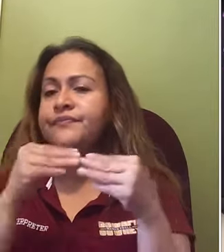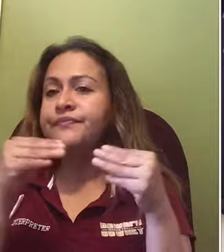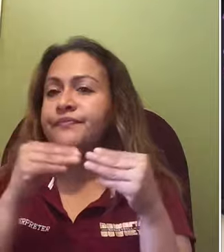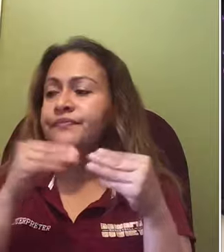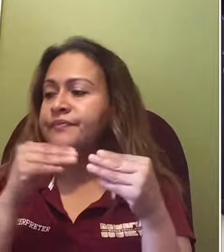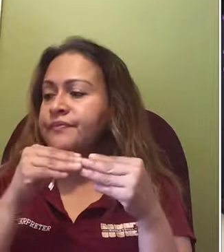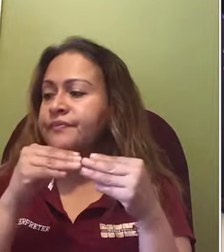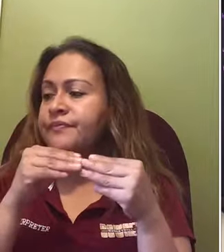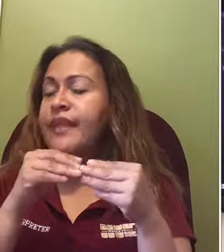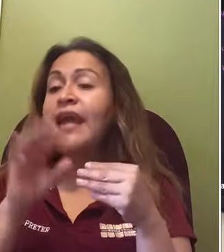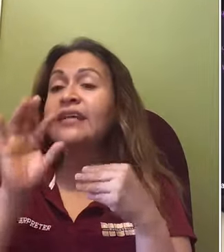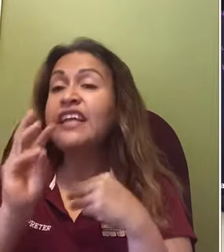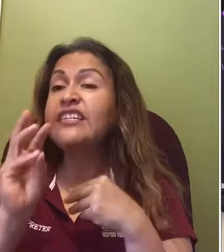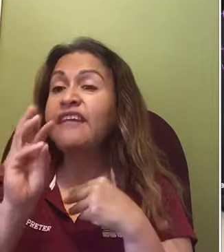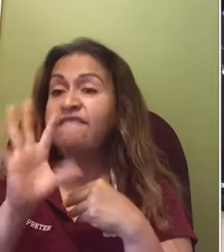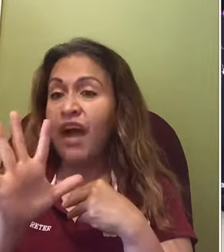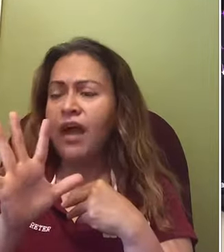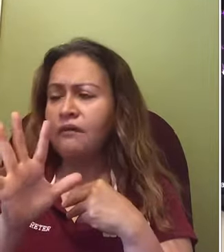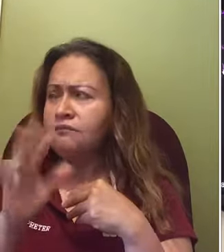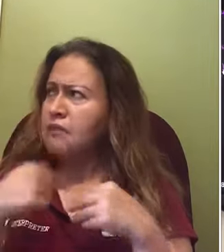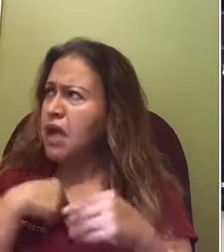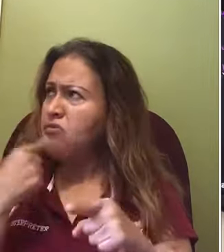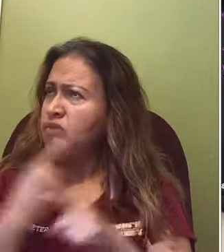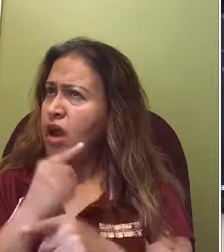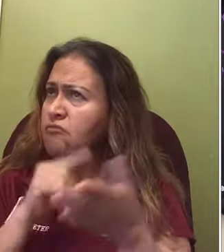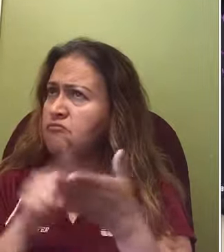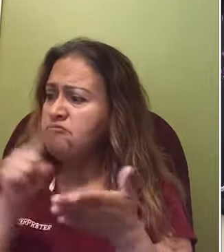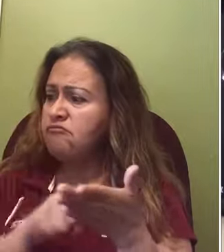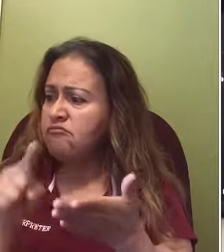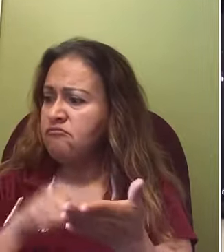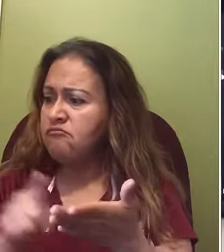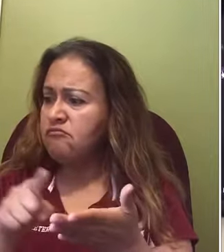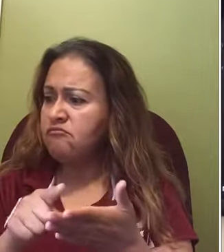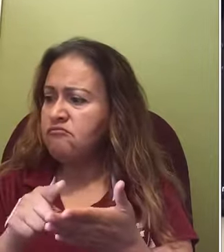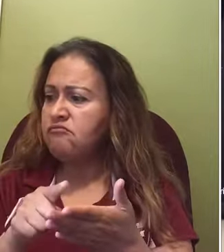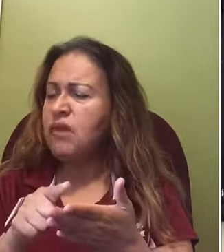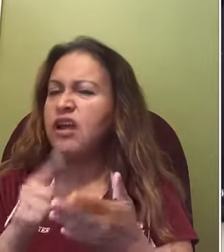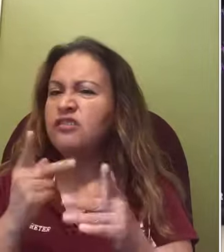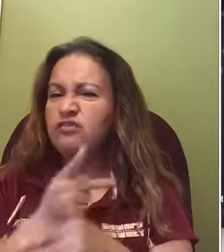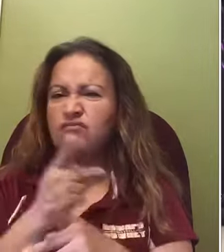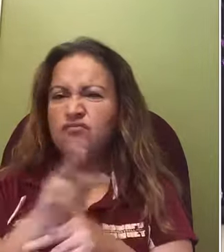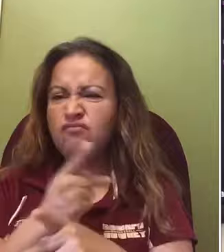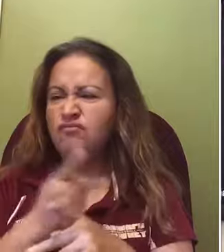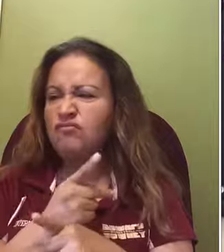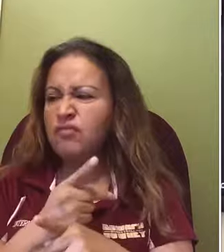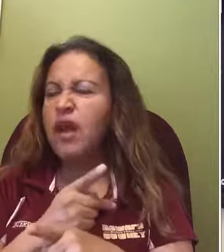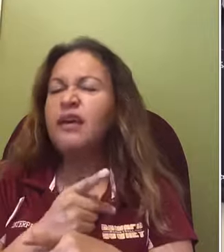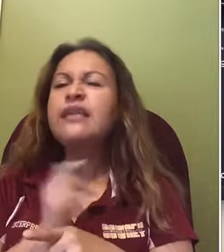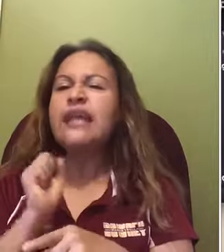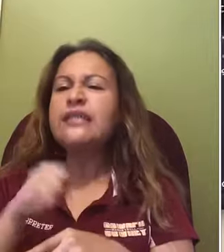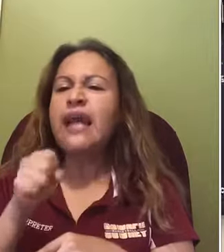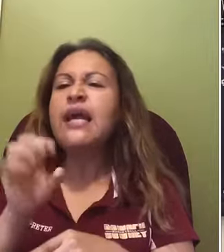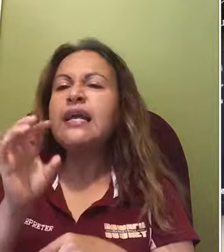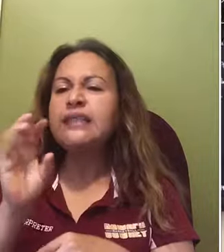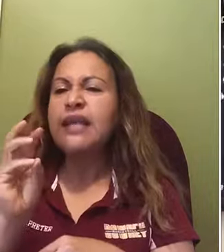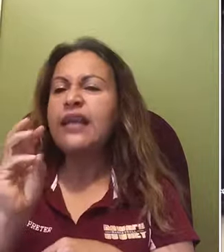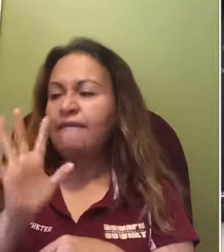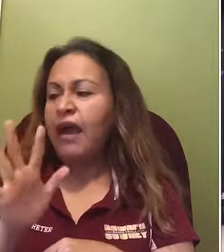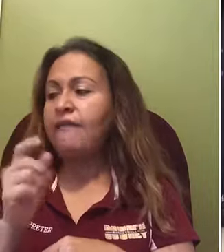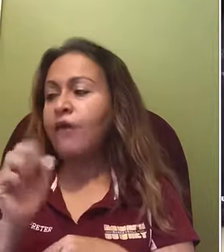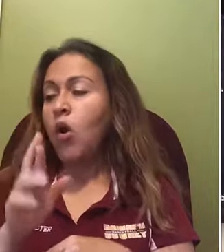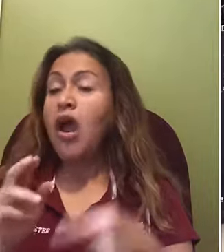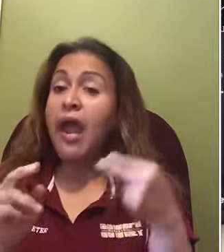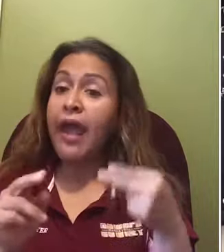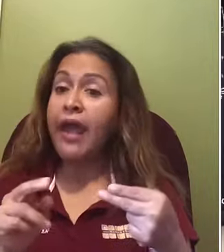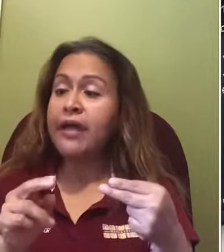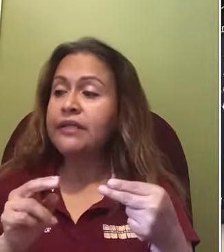to 65. Did I do that right? 49 plus 10 is 59, plus another 6 is 65. Or we could say that h is